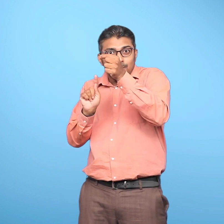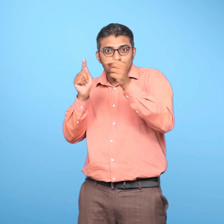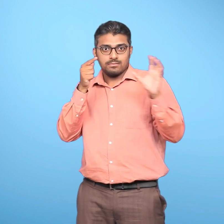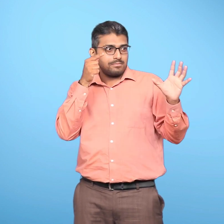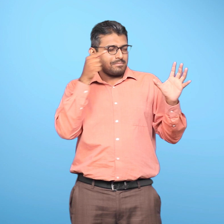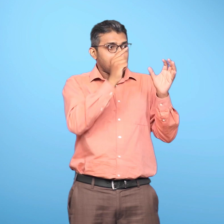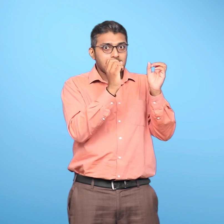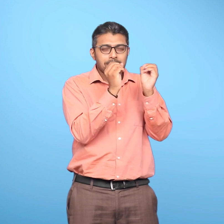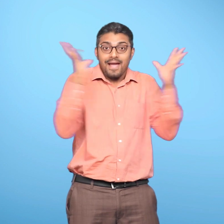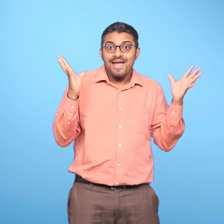Oops! It burst.